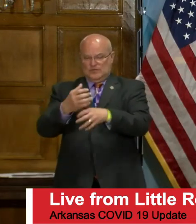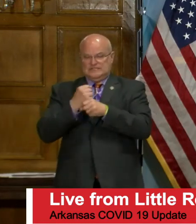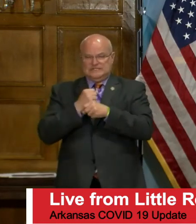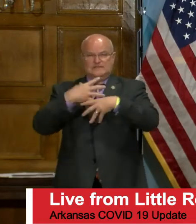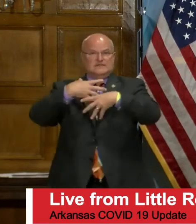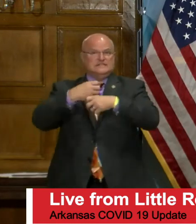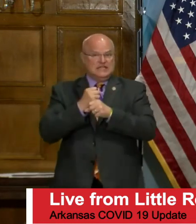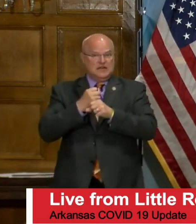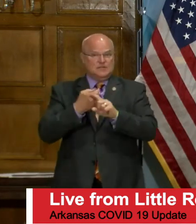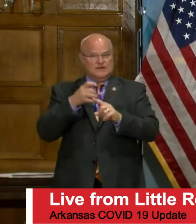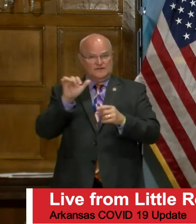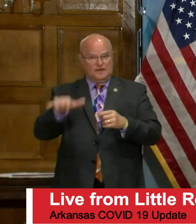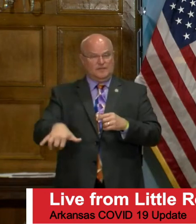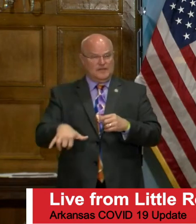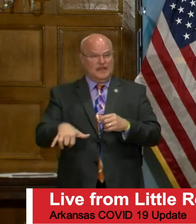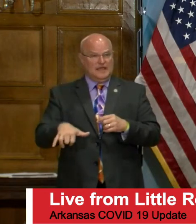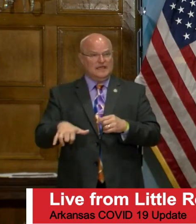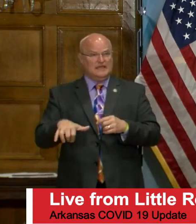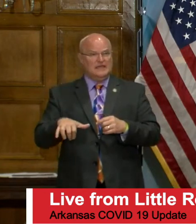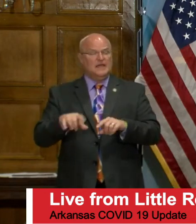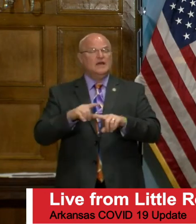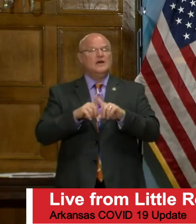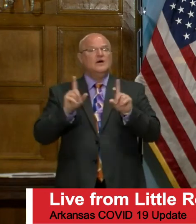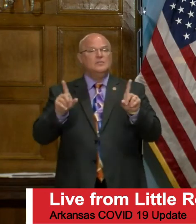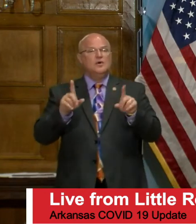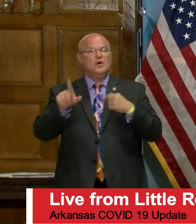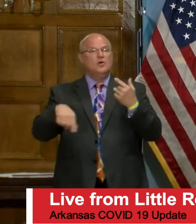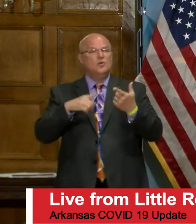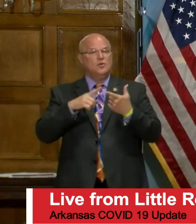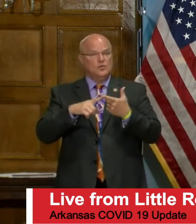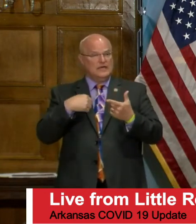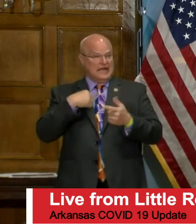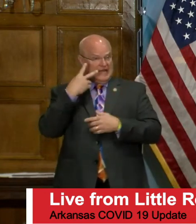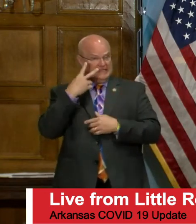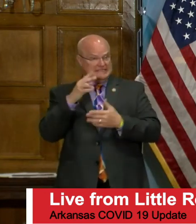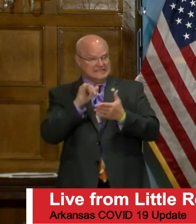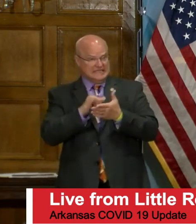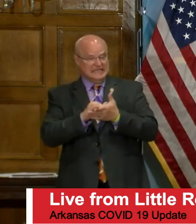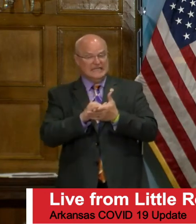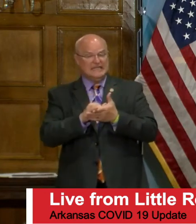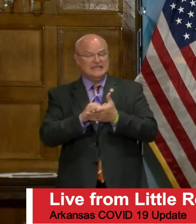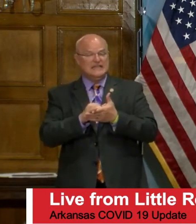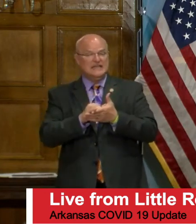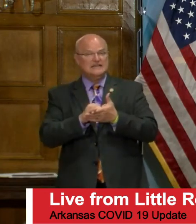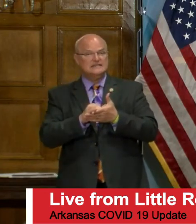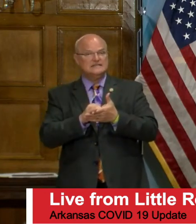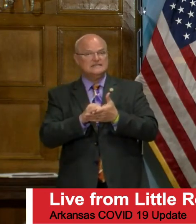received a summary of that, but when I see that, we'll